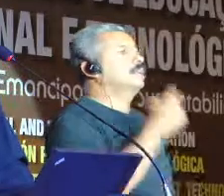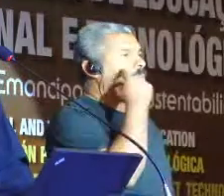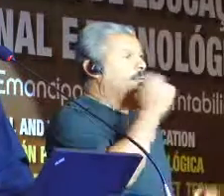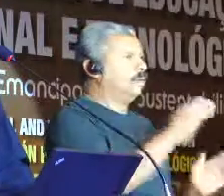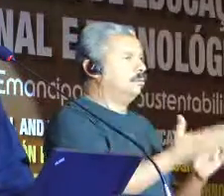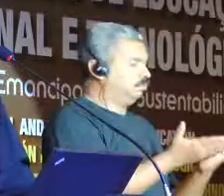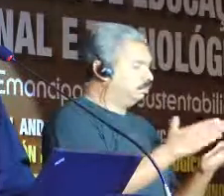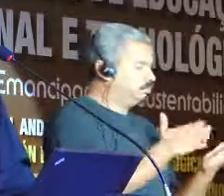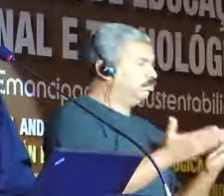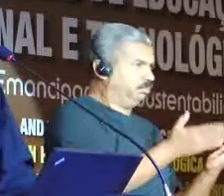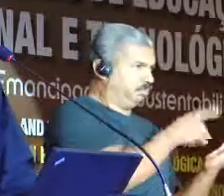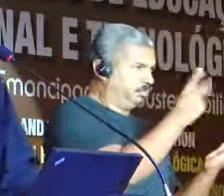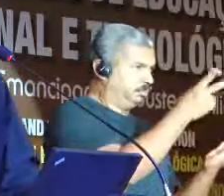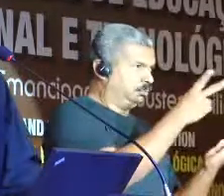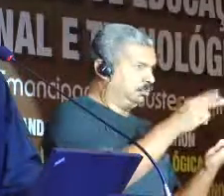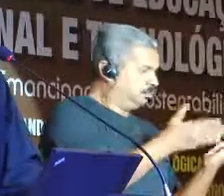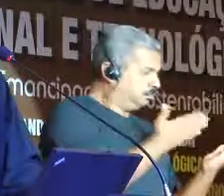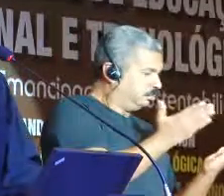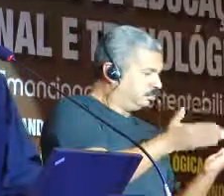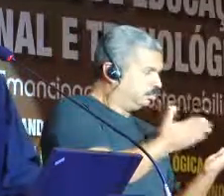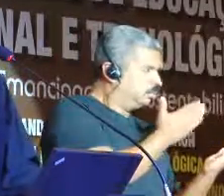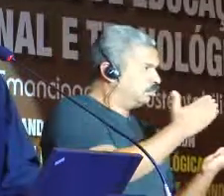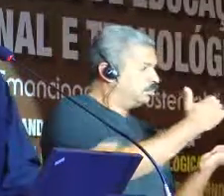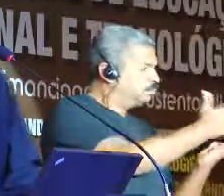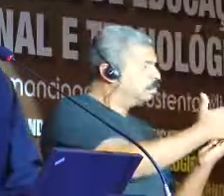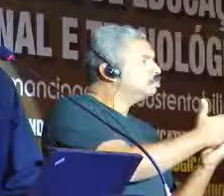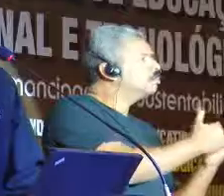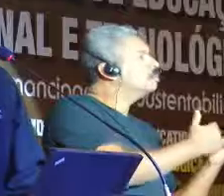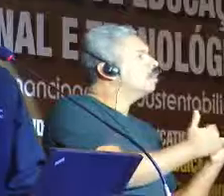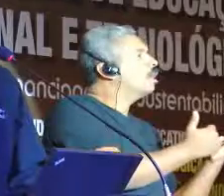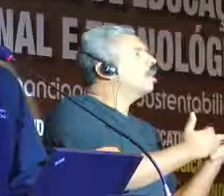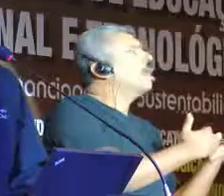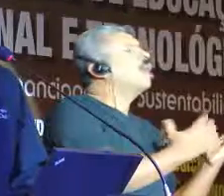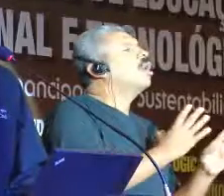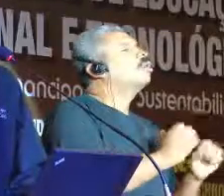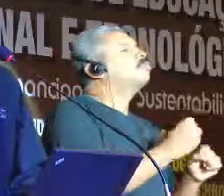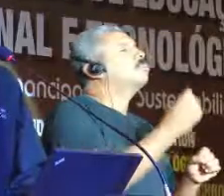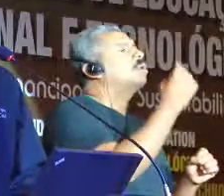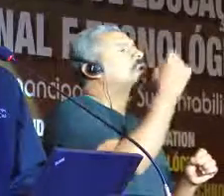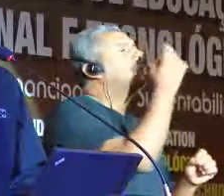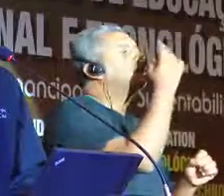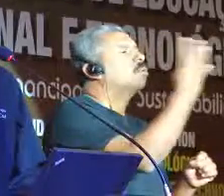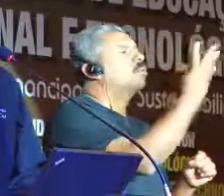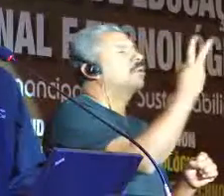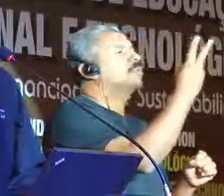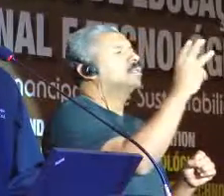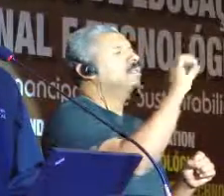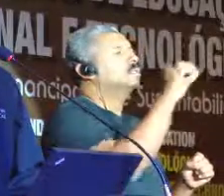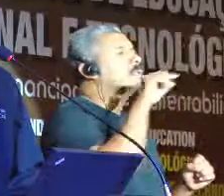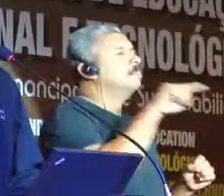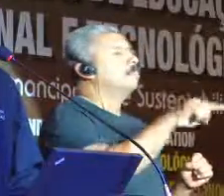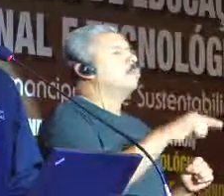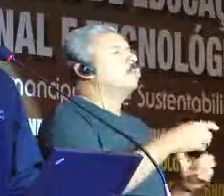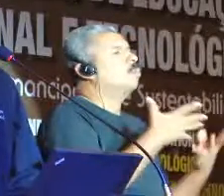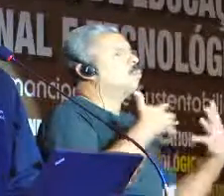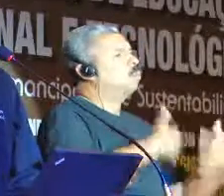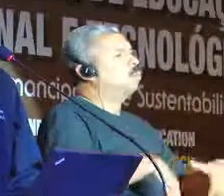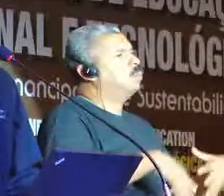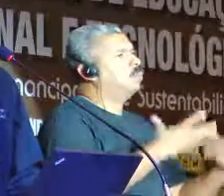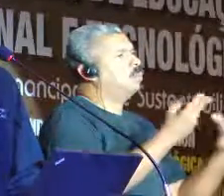430,000 different projects out there with 3.4 million developers working on them.